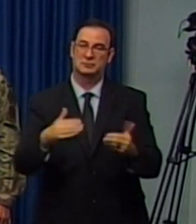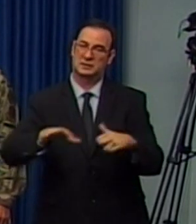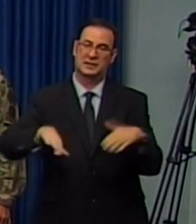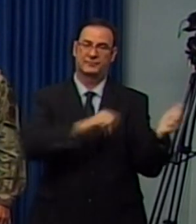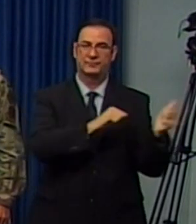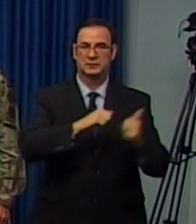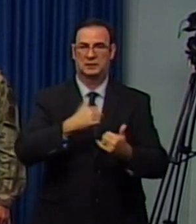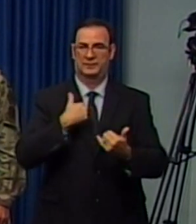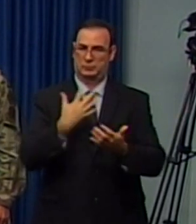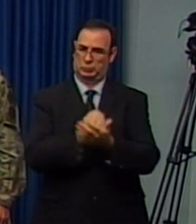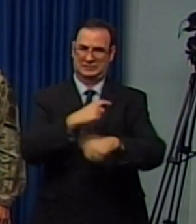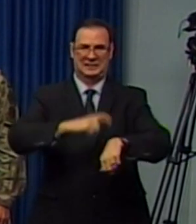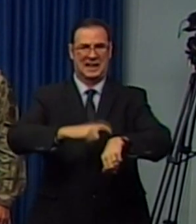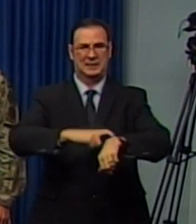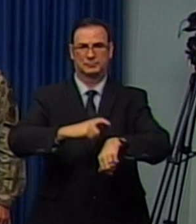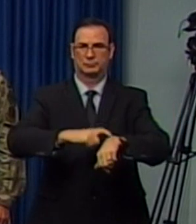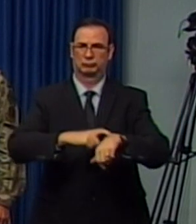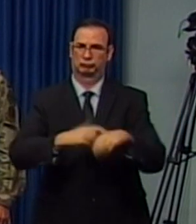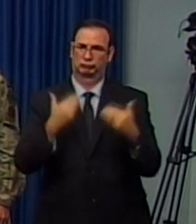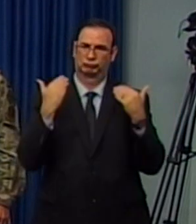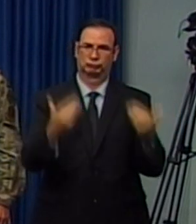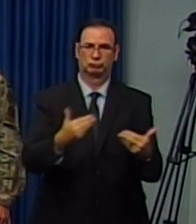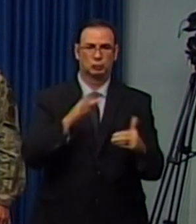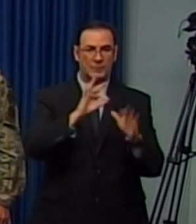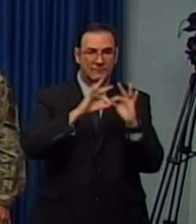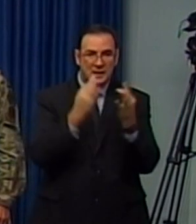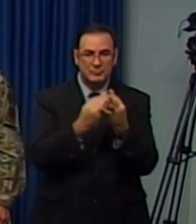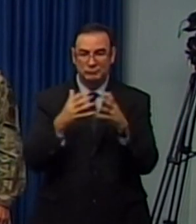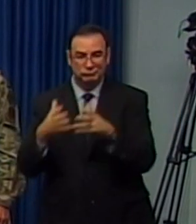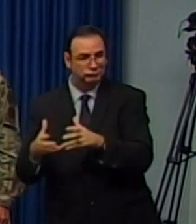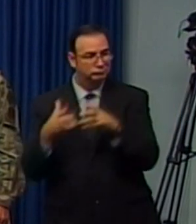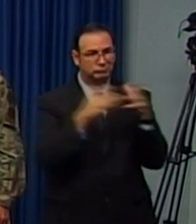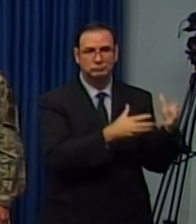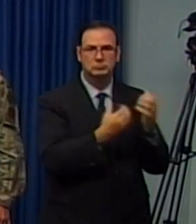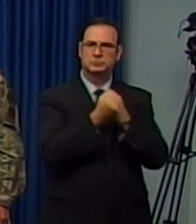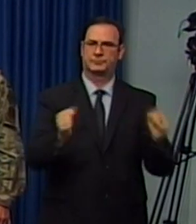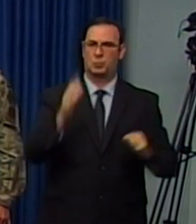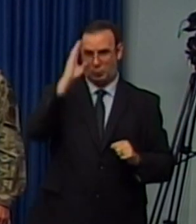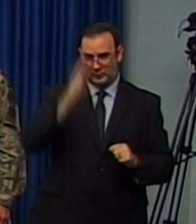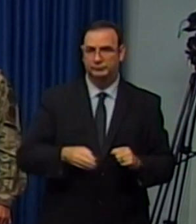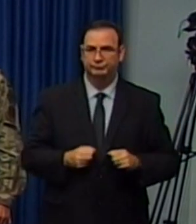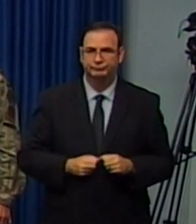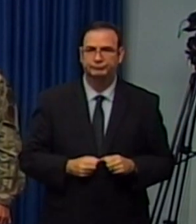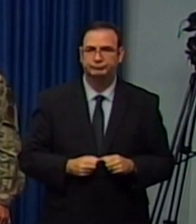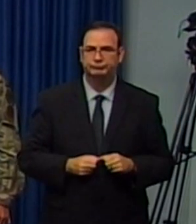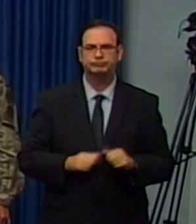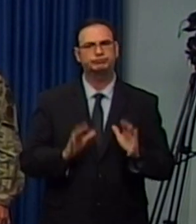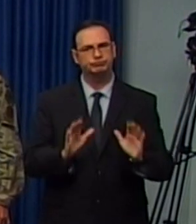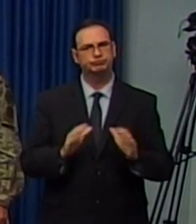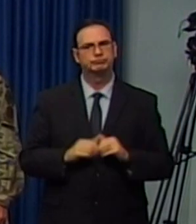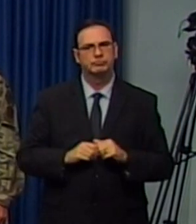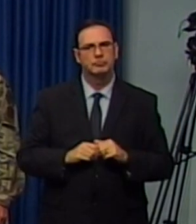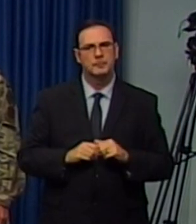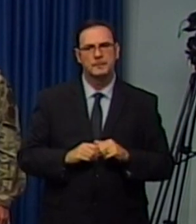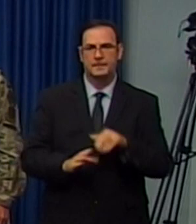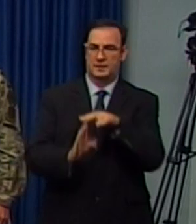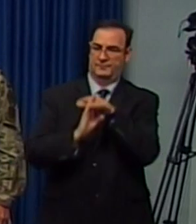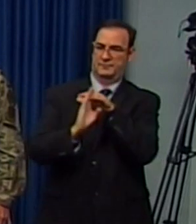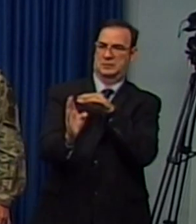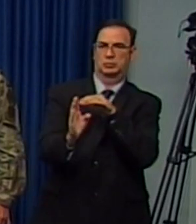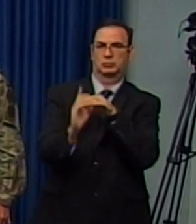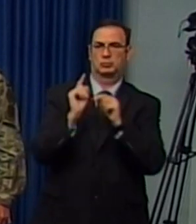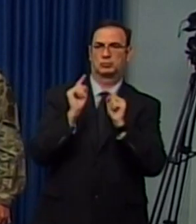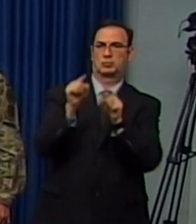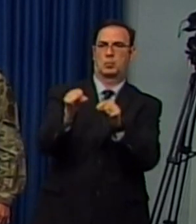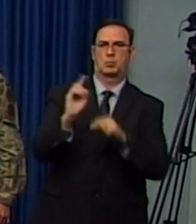make sure that you and your family are safe. In terms of the evacuation routes, I've directed our